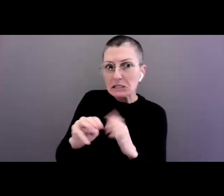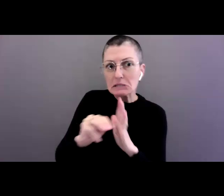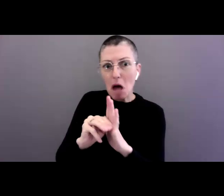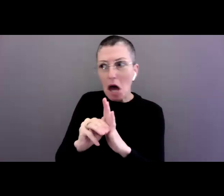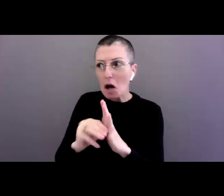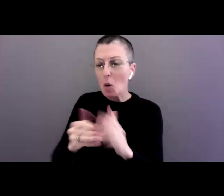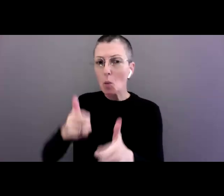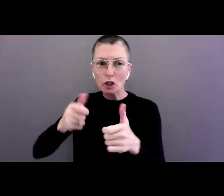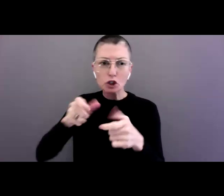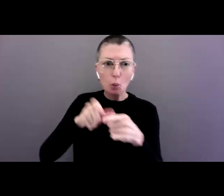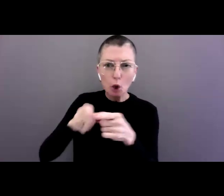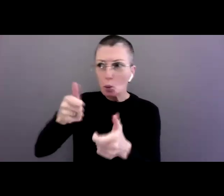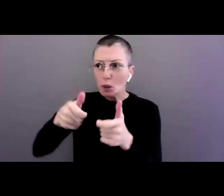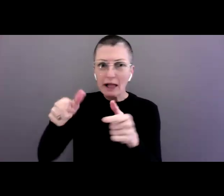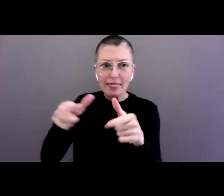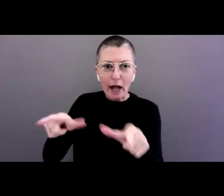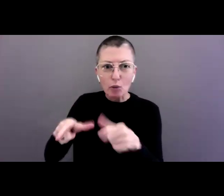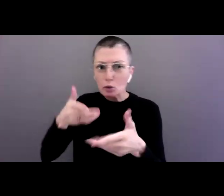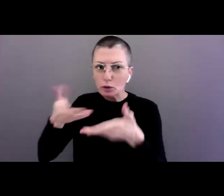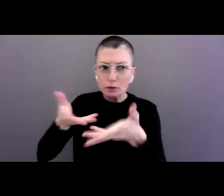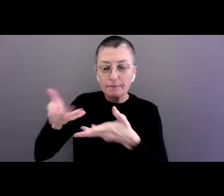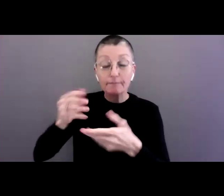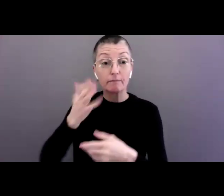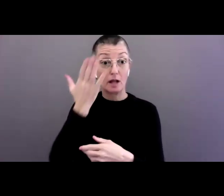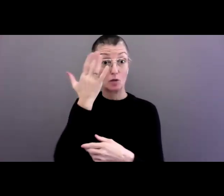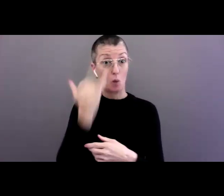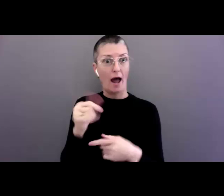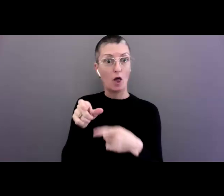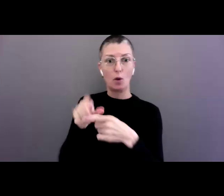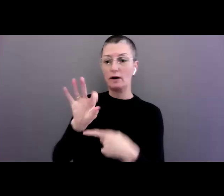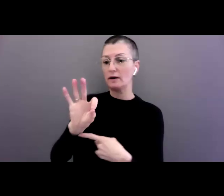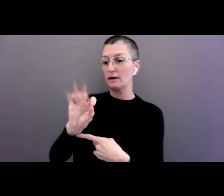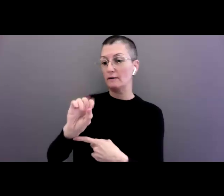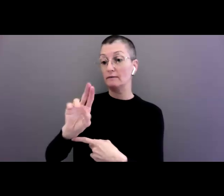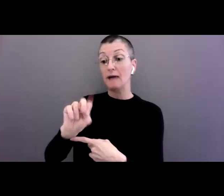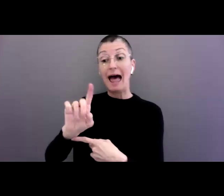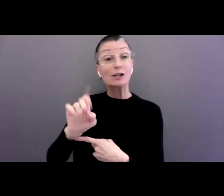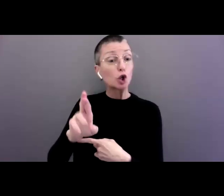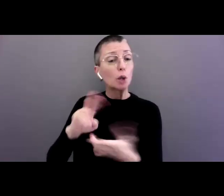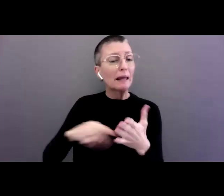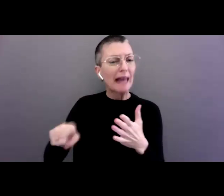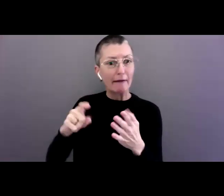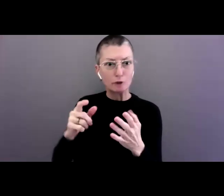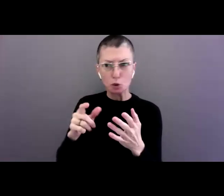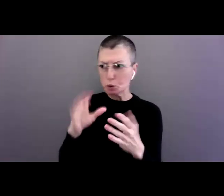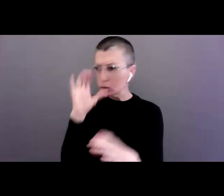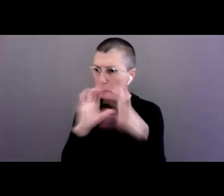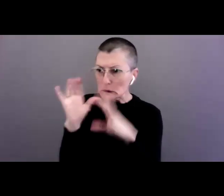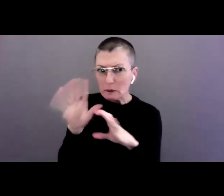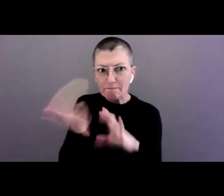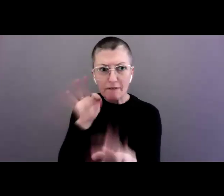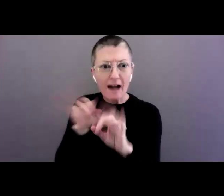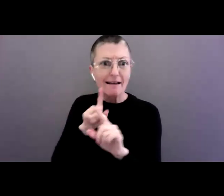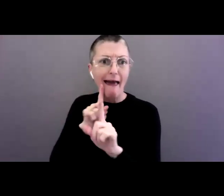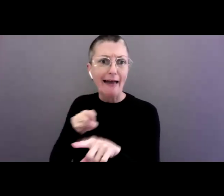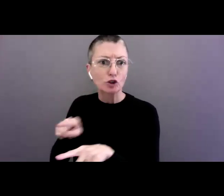Everything is unknown. That's literally why it's the word founder. They have to find these answers to these questions.